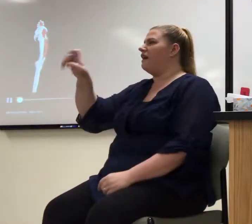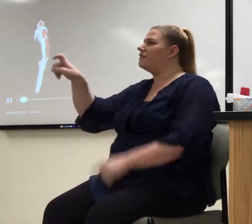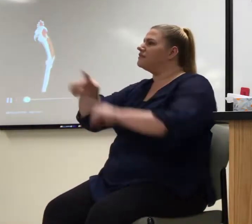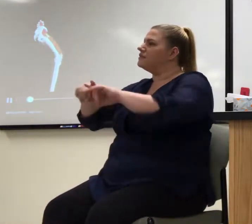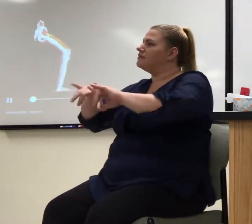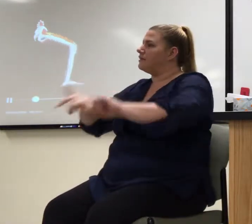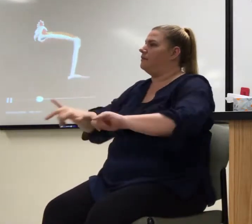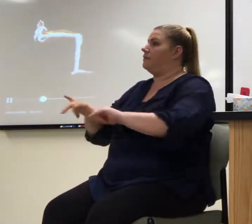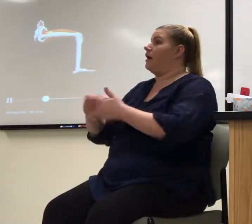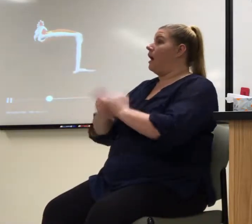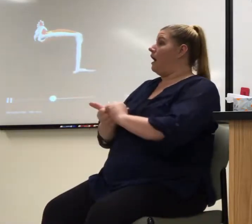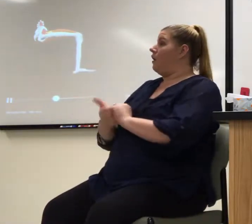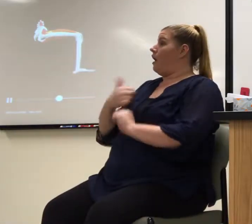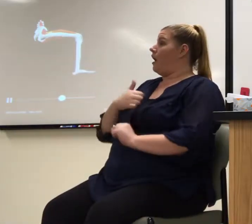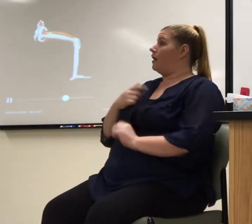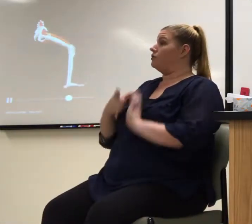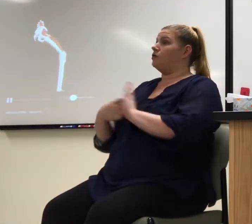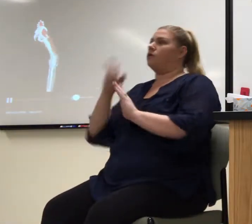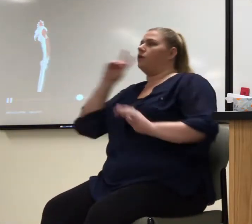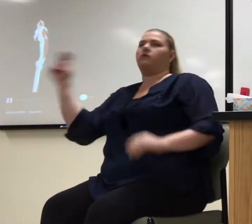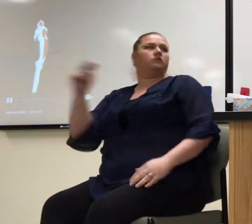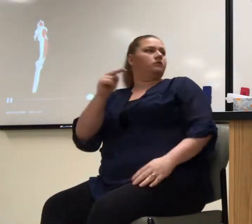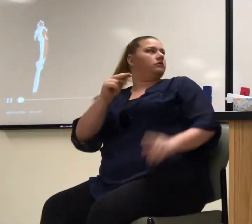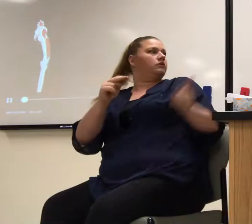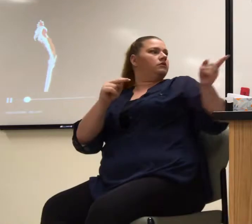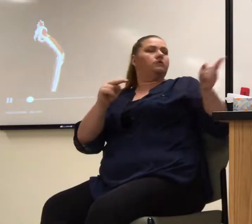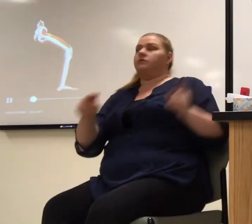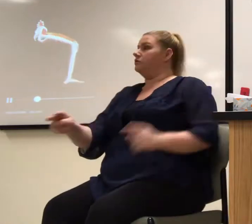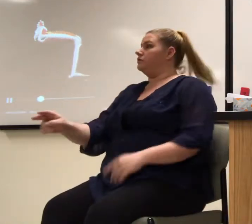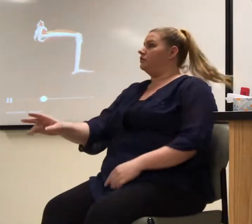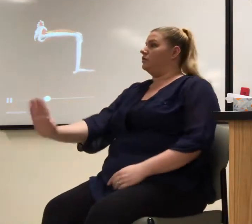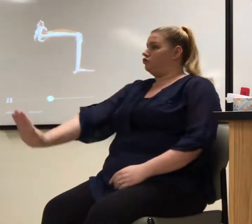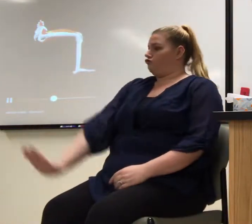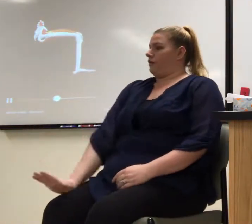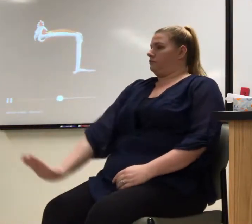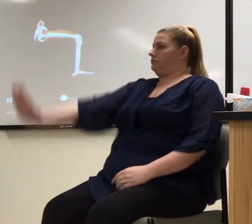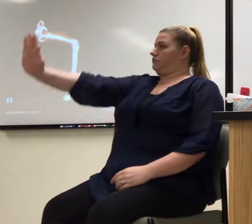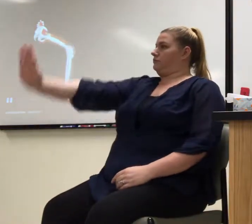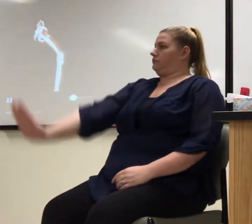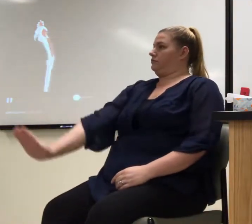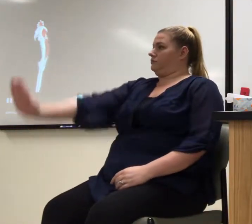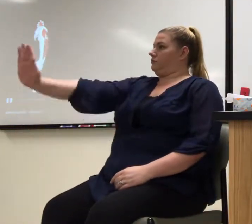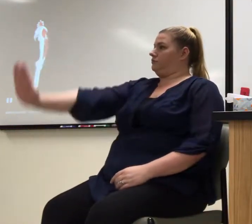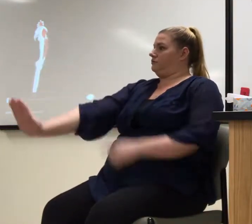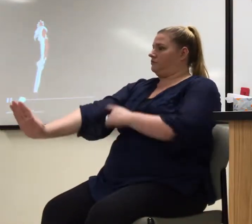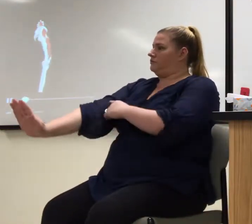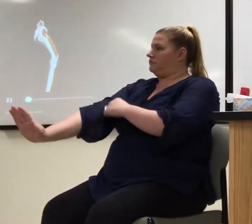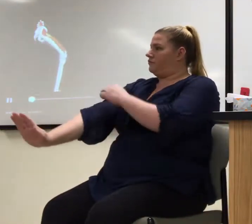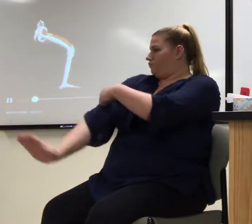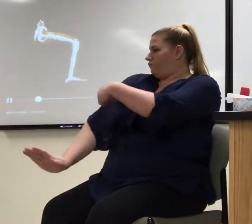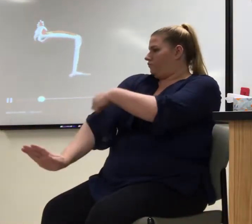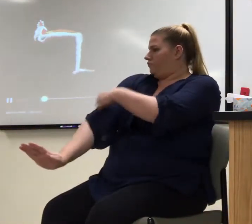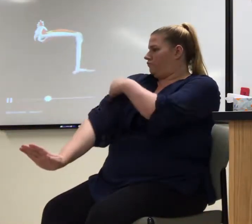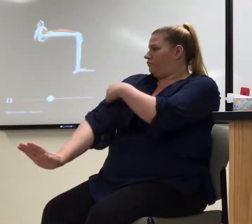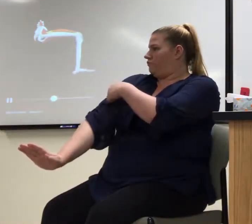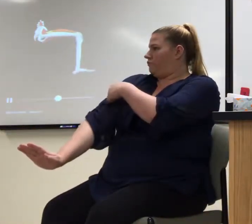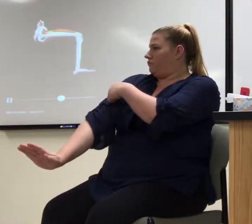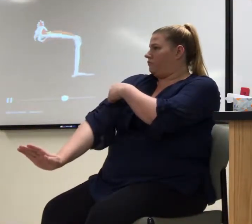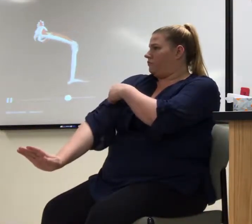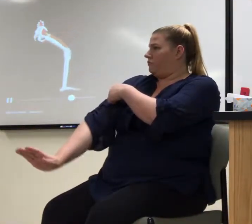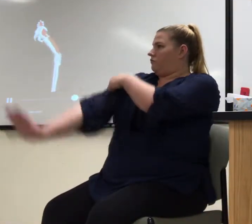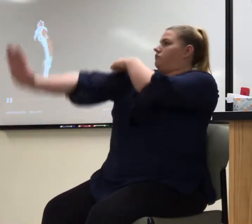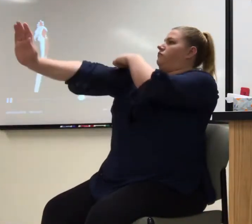How I would show it is, look at me. I would just bring my whole lower extremity forward. That's hip flexion,